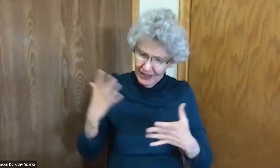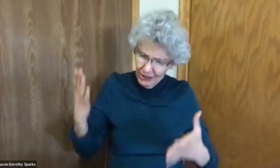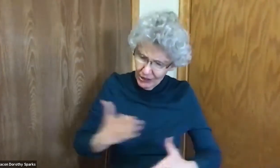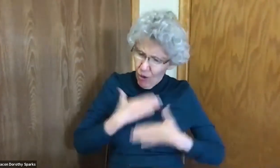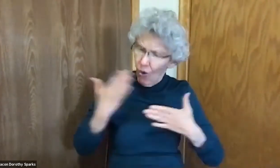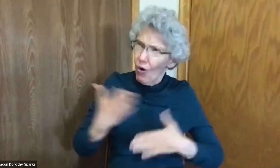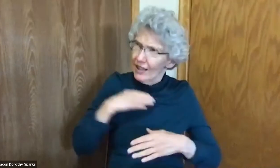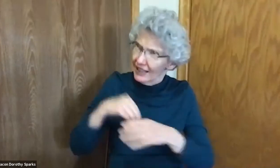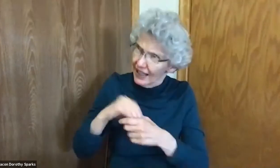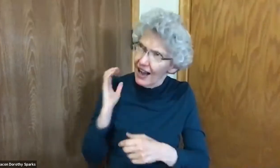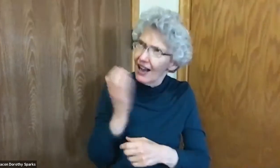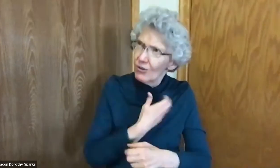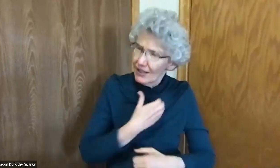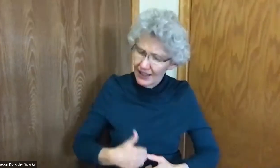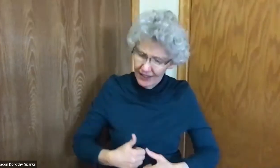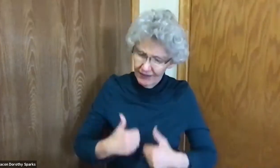Thank you for joy